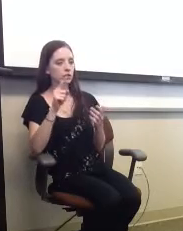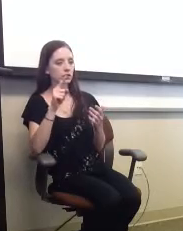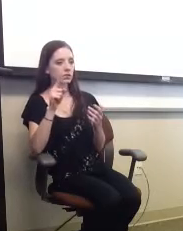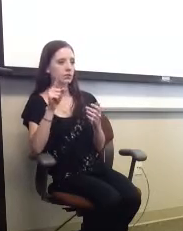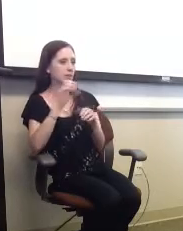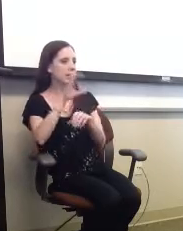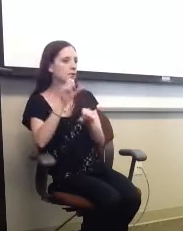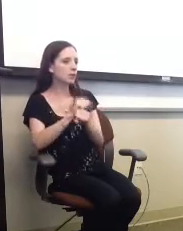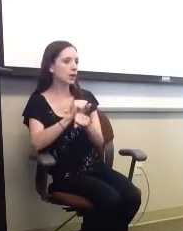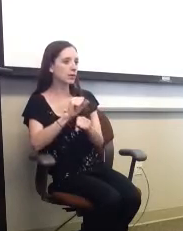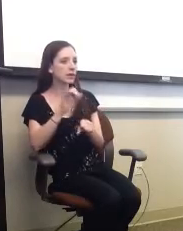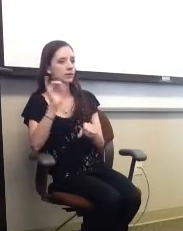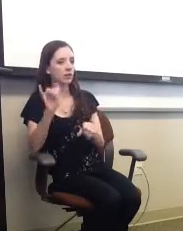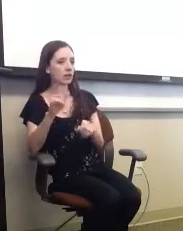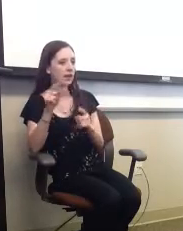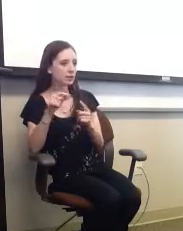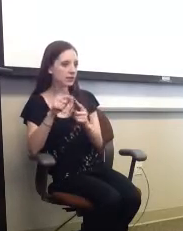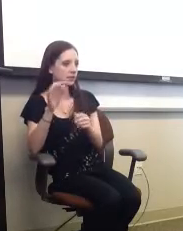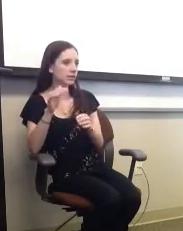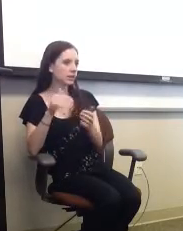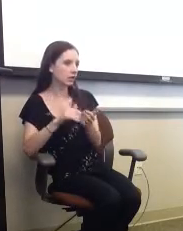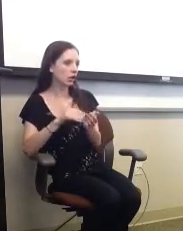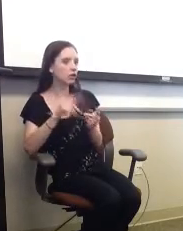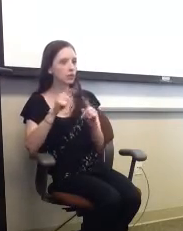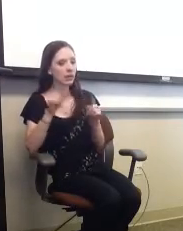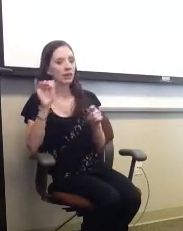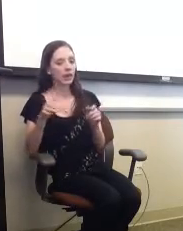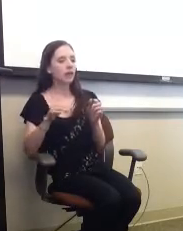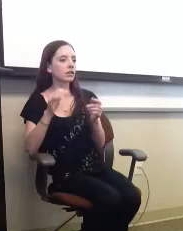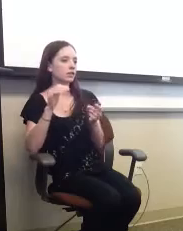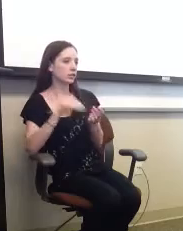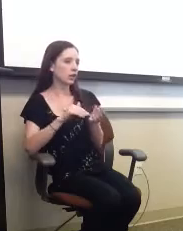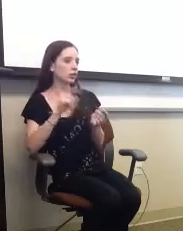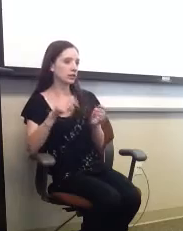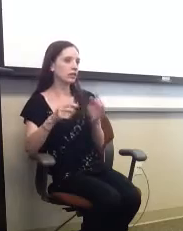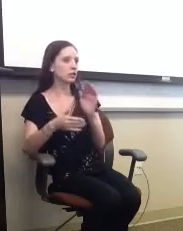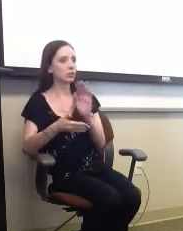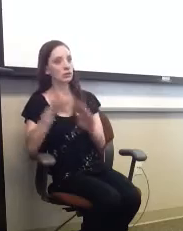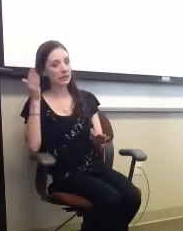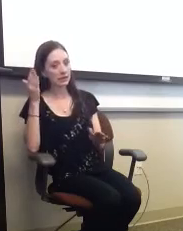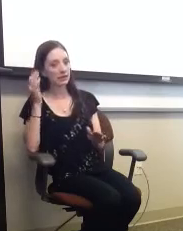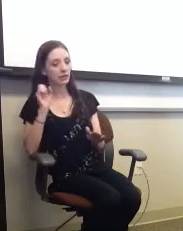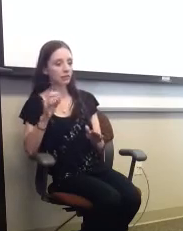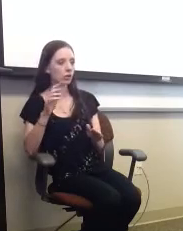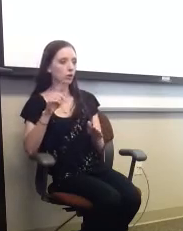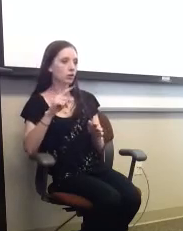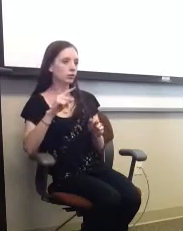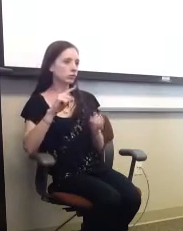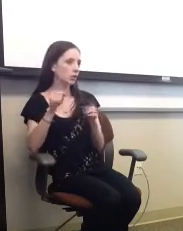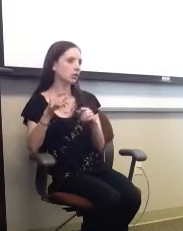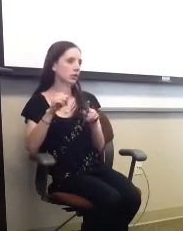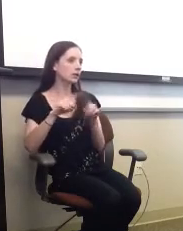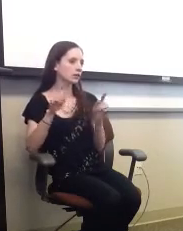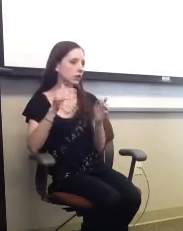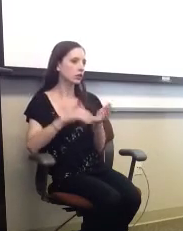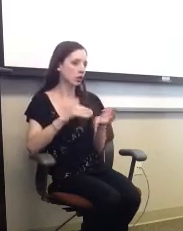office can see him. So, if it's someone you haven't used before, you do need to check the DAPA website to make sure they're